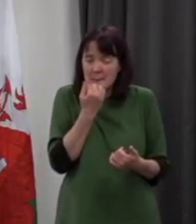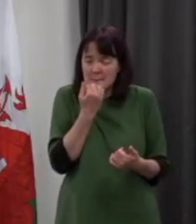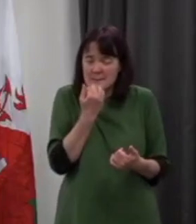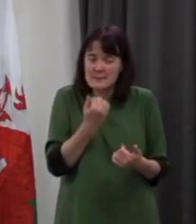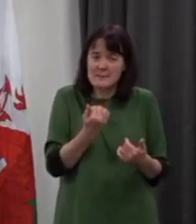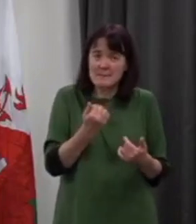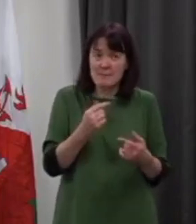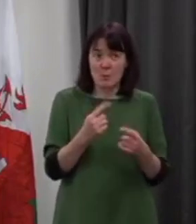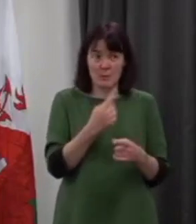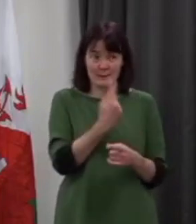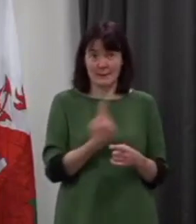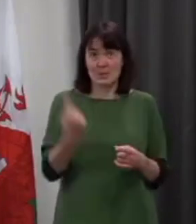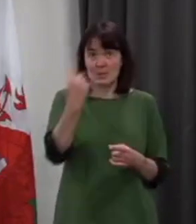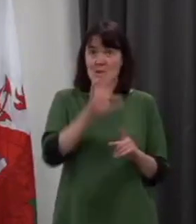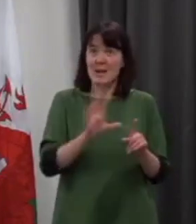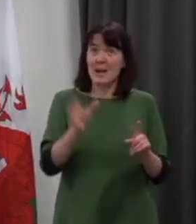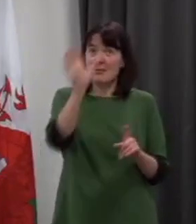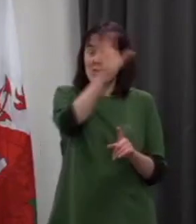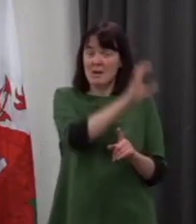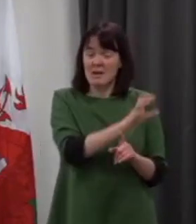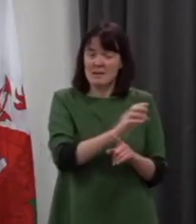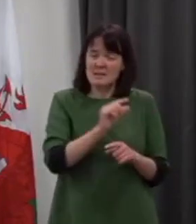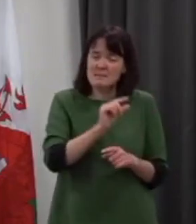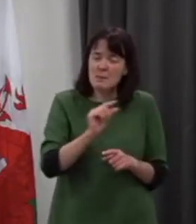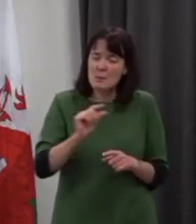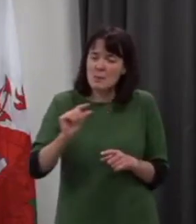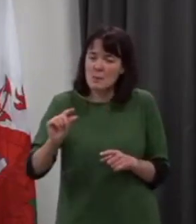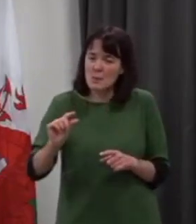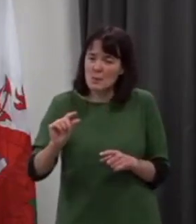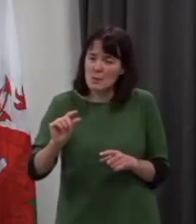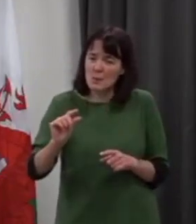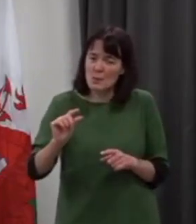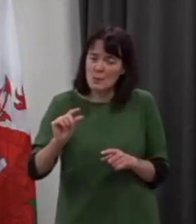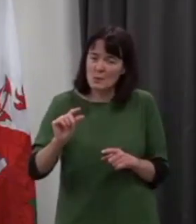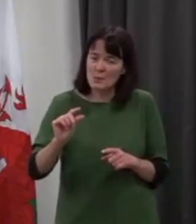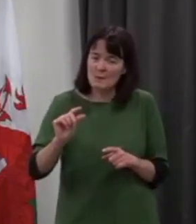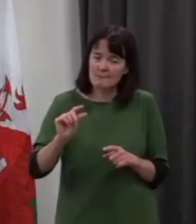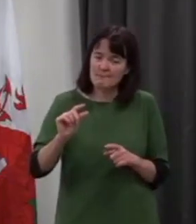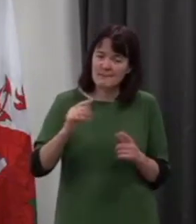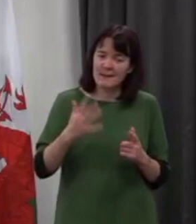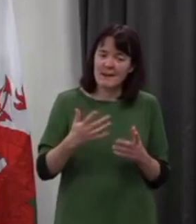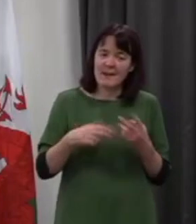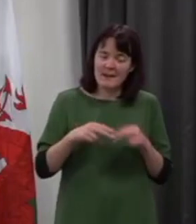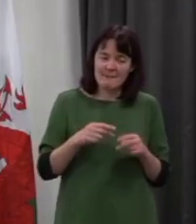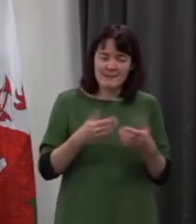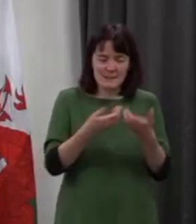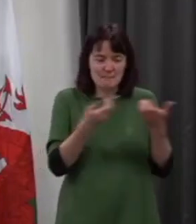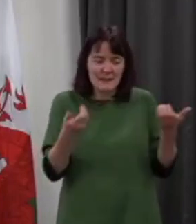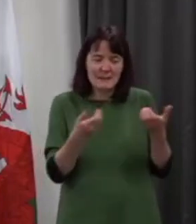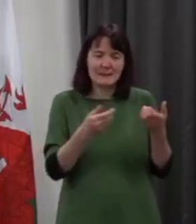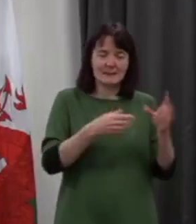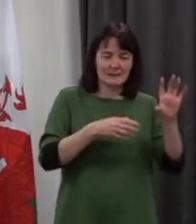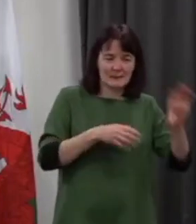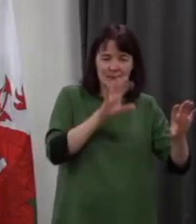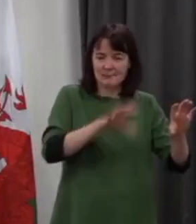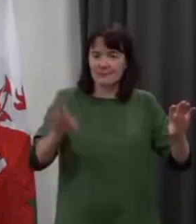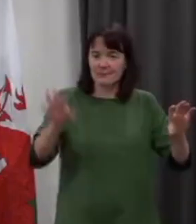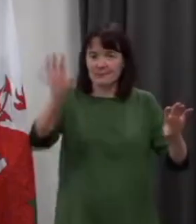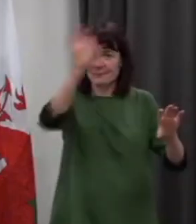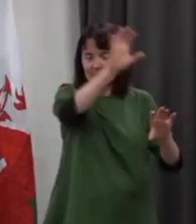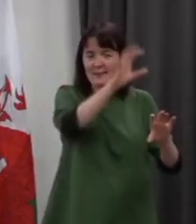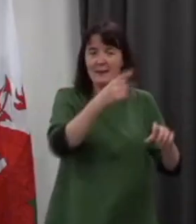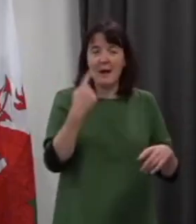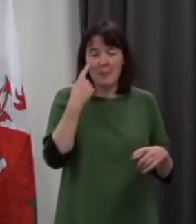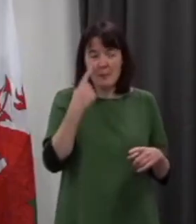each health board. If we disaggregate them rather than providing a national number, I think that would cause difficulties. But if we do